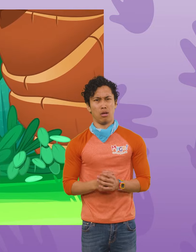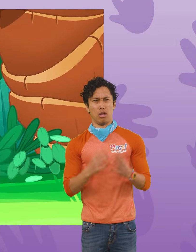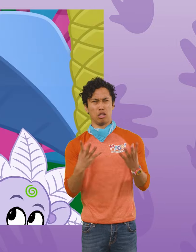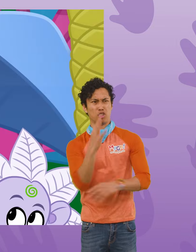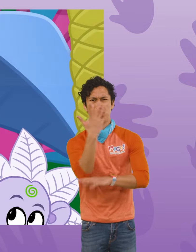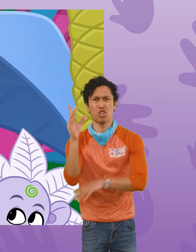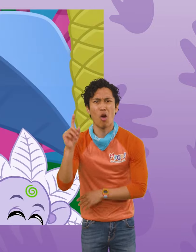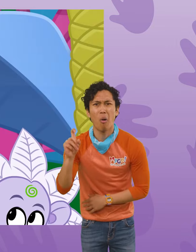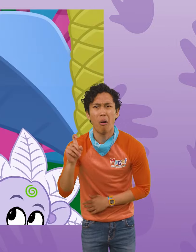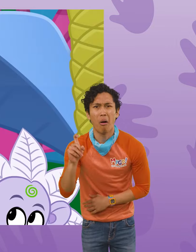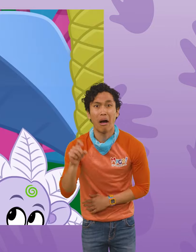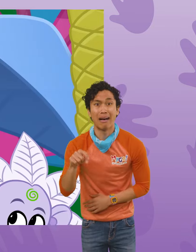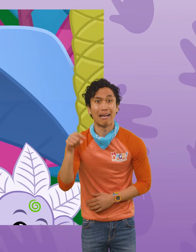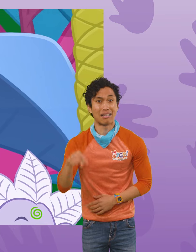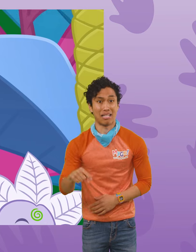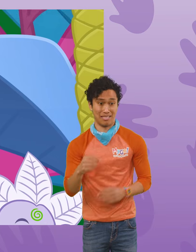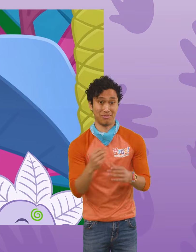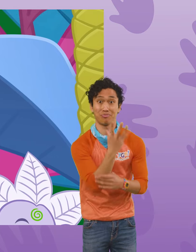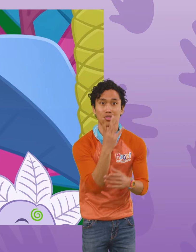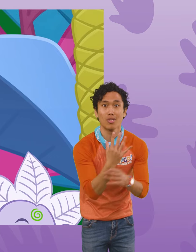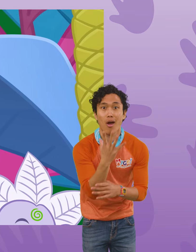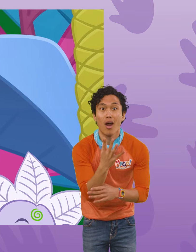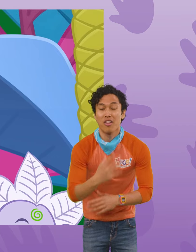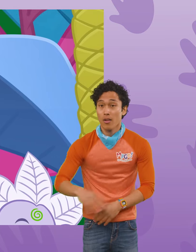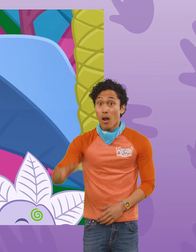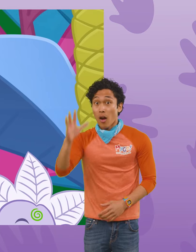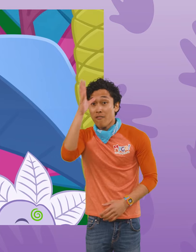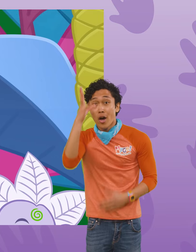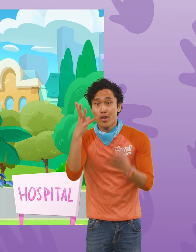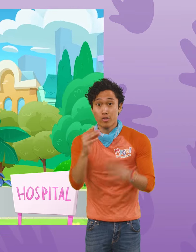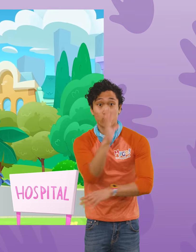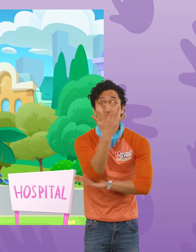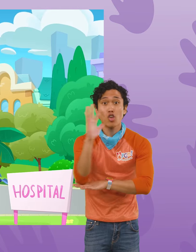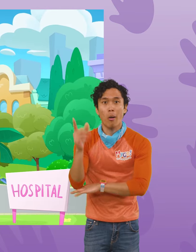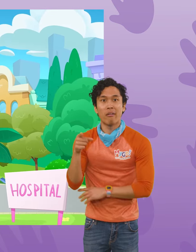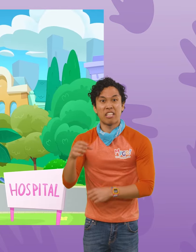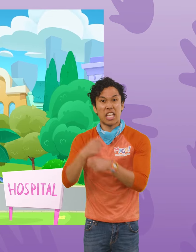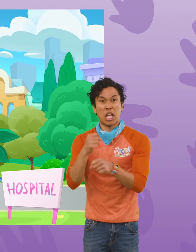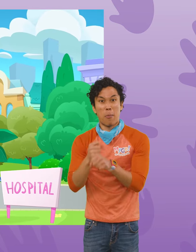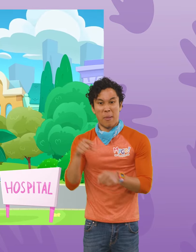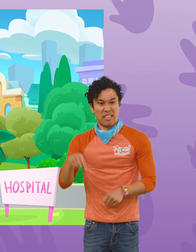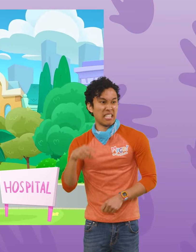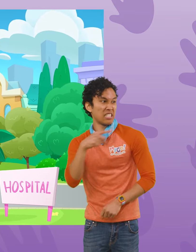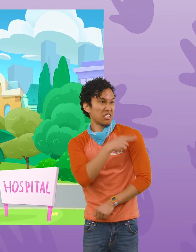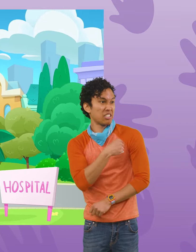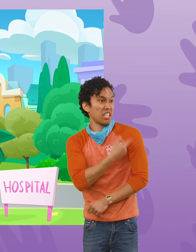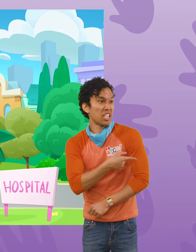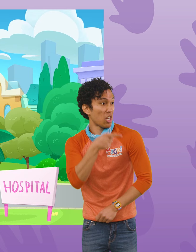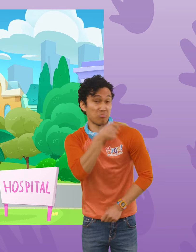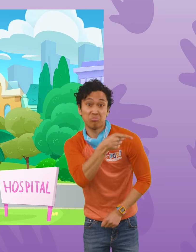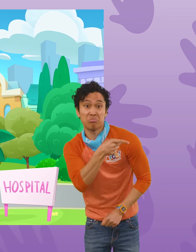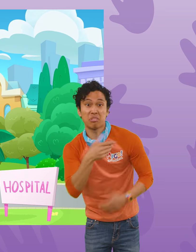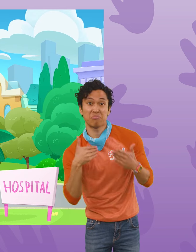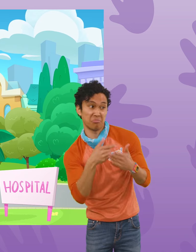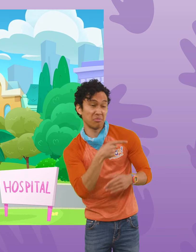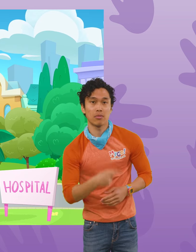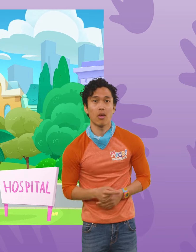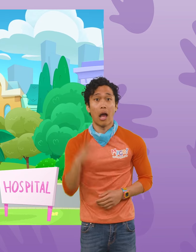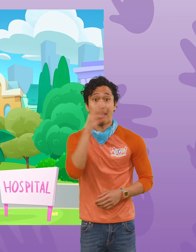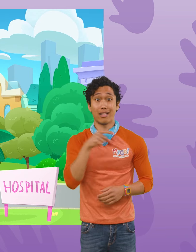jungle? This is the garden Papa Jungle made right behind the hospital. I guess you brought us